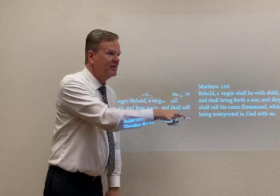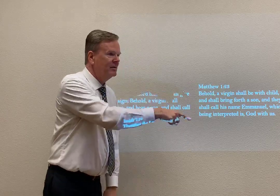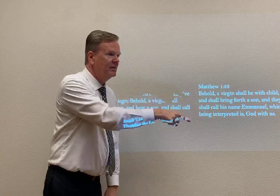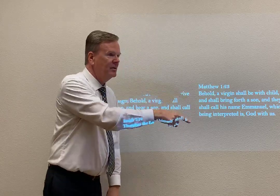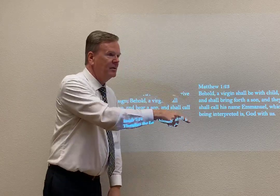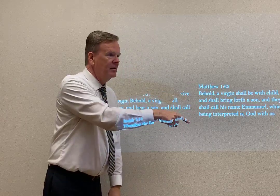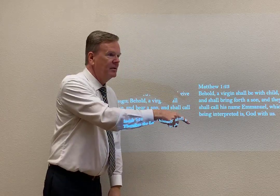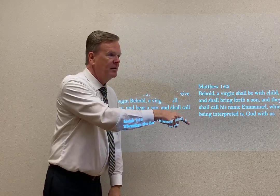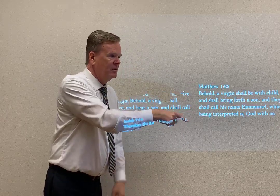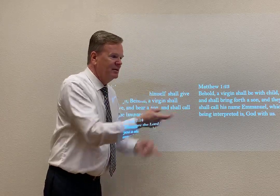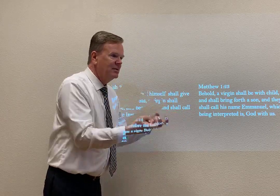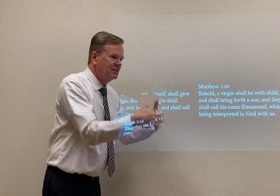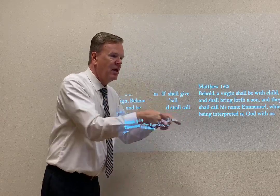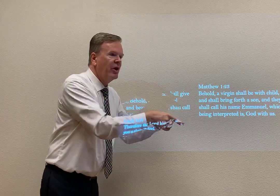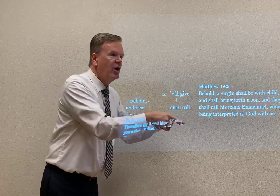not die for us. Could not die for our sins.